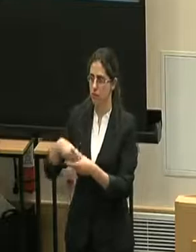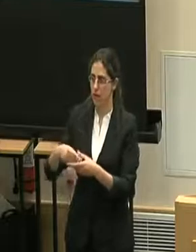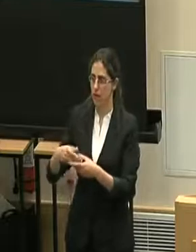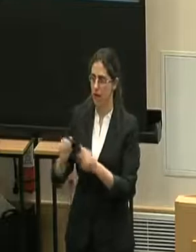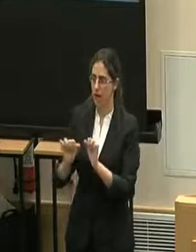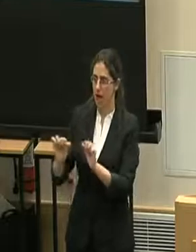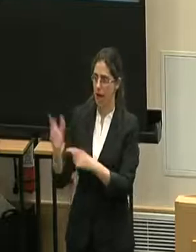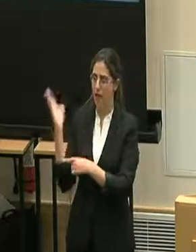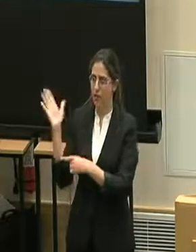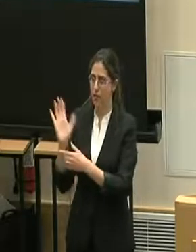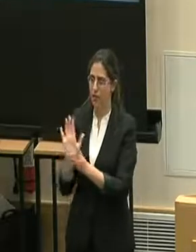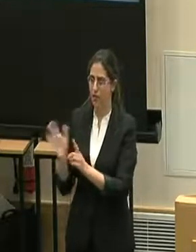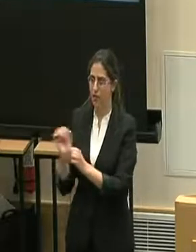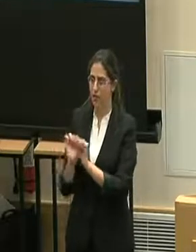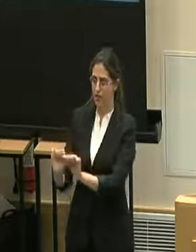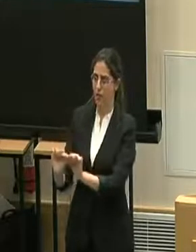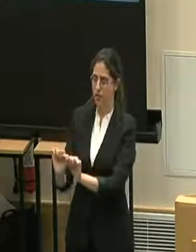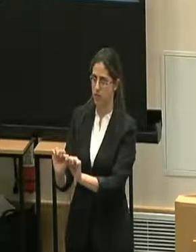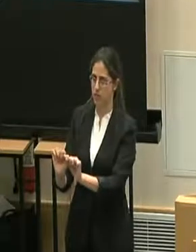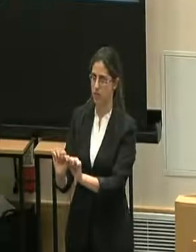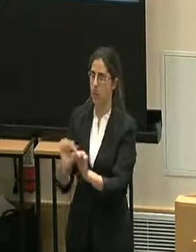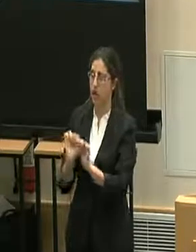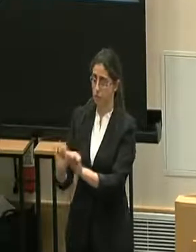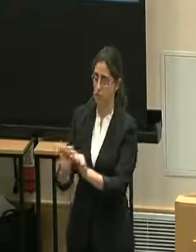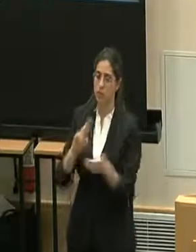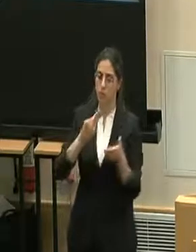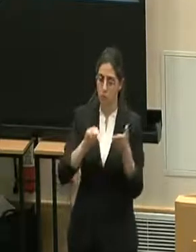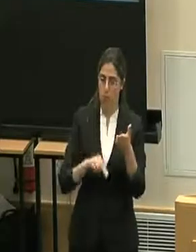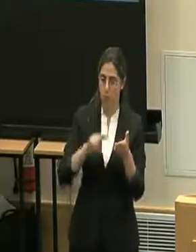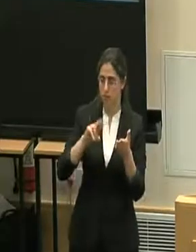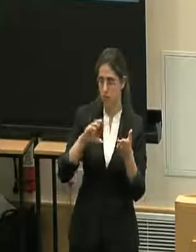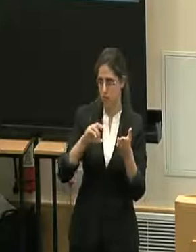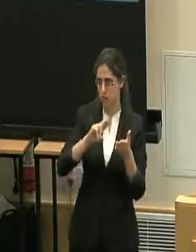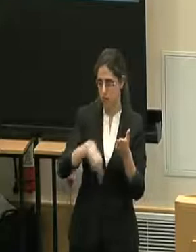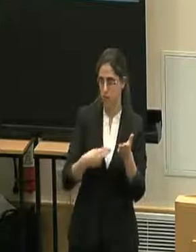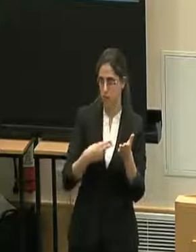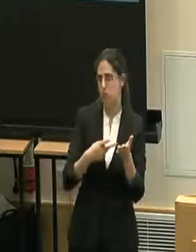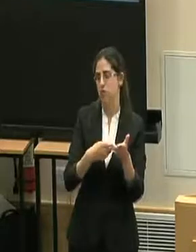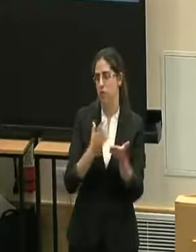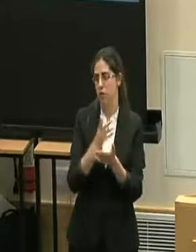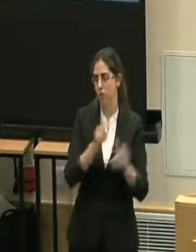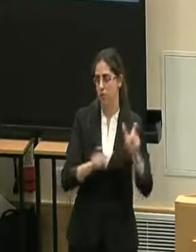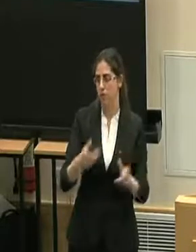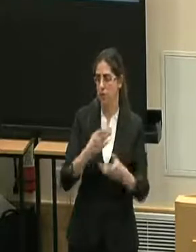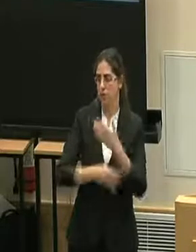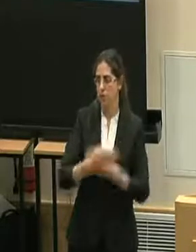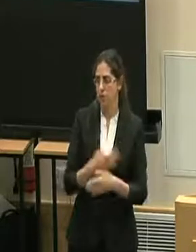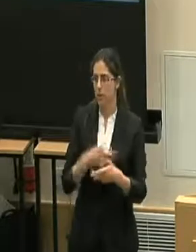The advocacy has been productive of the UNCRPD. The convention has been